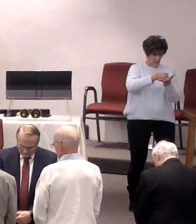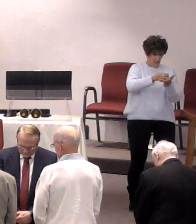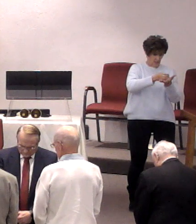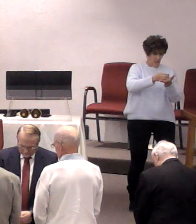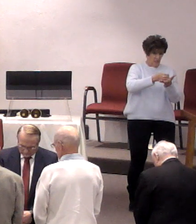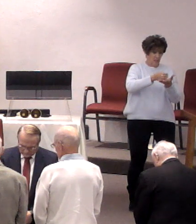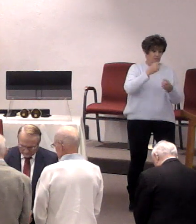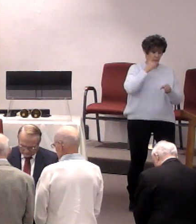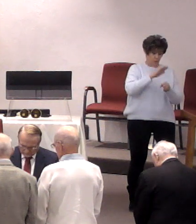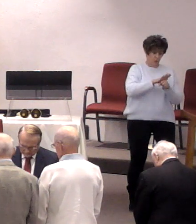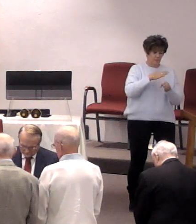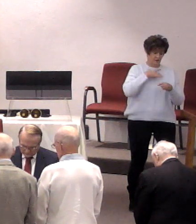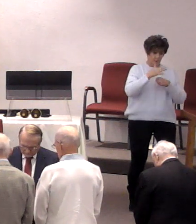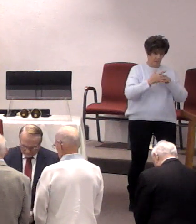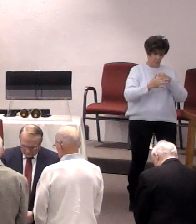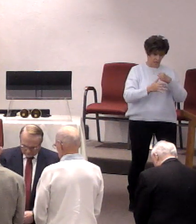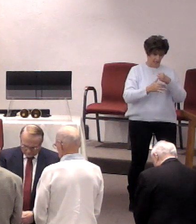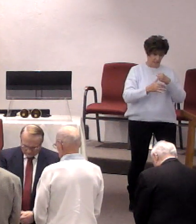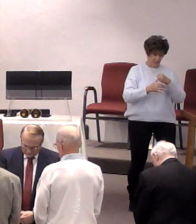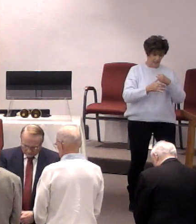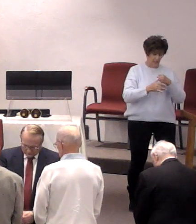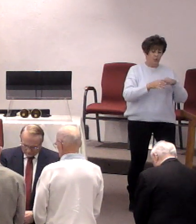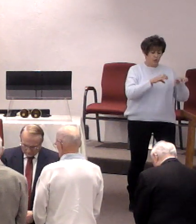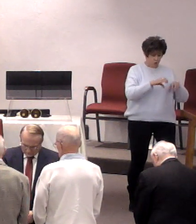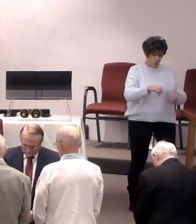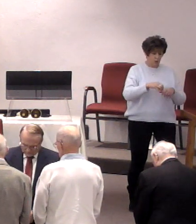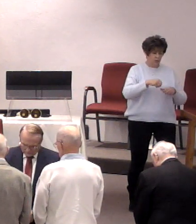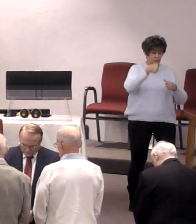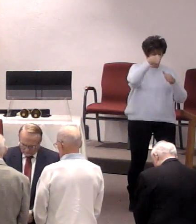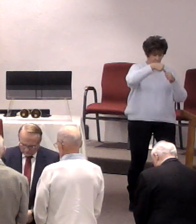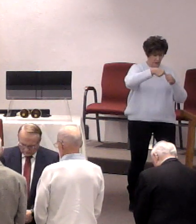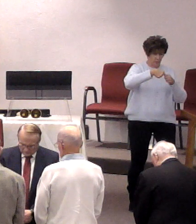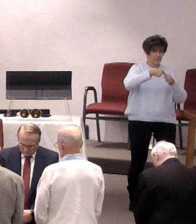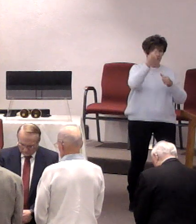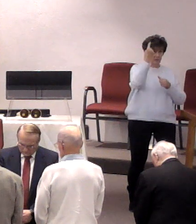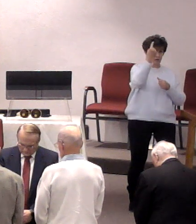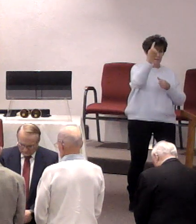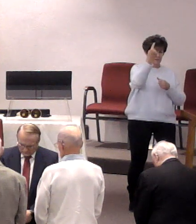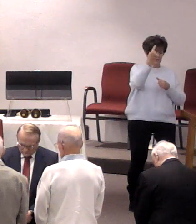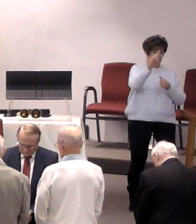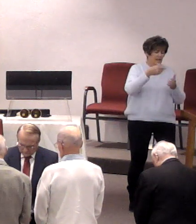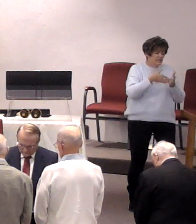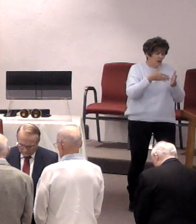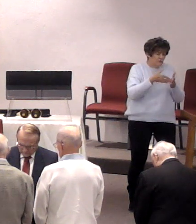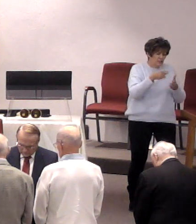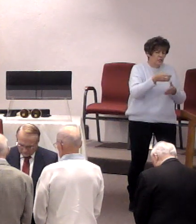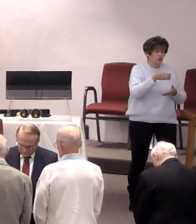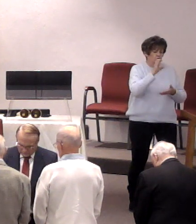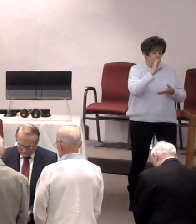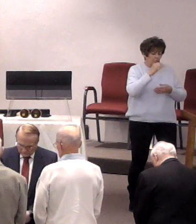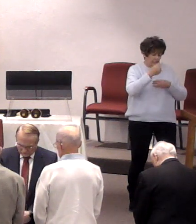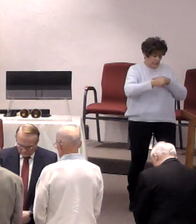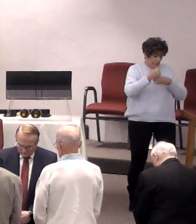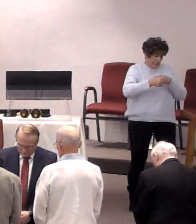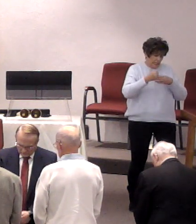blood. Do this as often as you drink it in remembrance of me. For as often as you eat this bread and drink this cup, you proclaim the